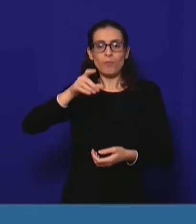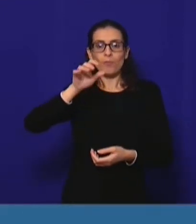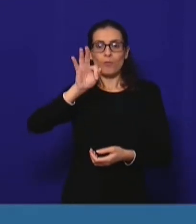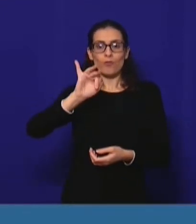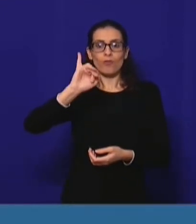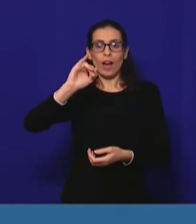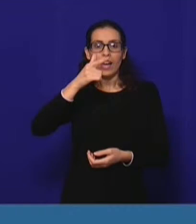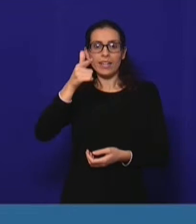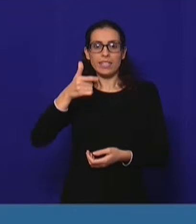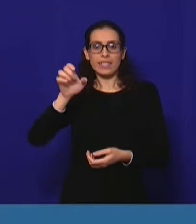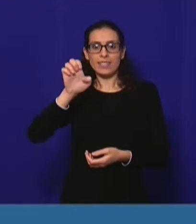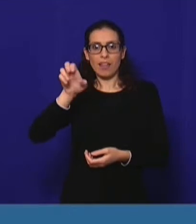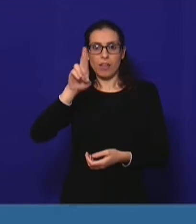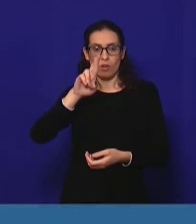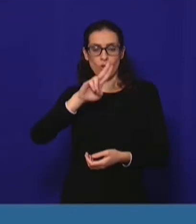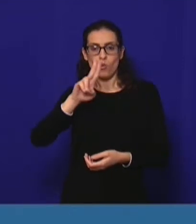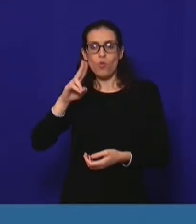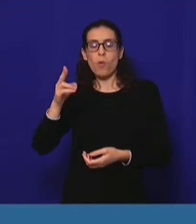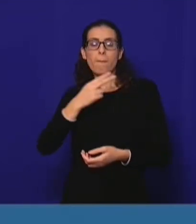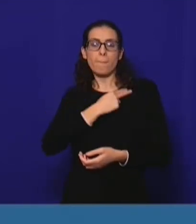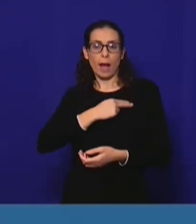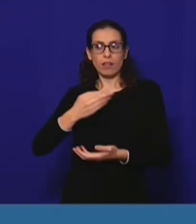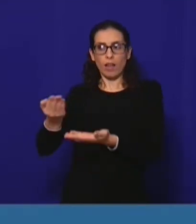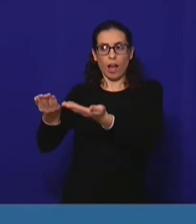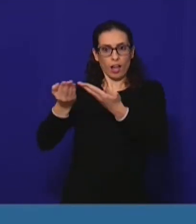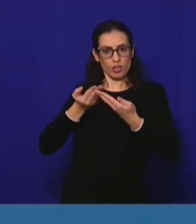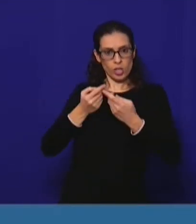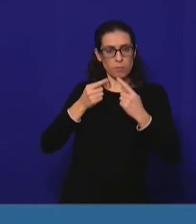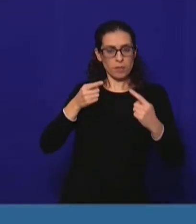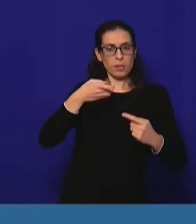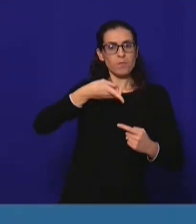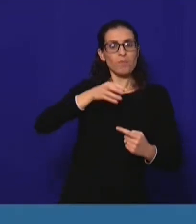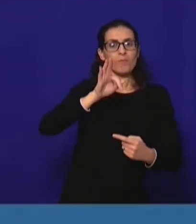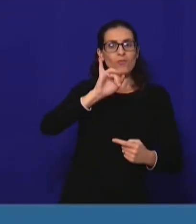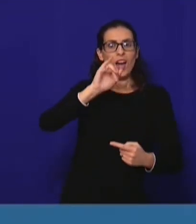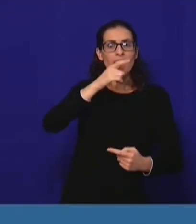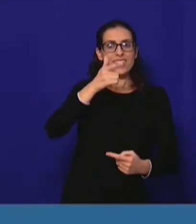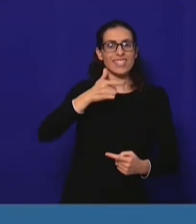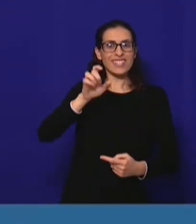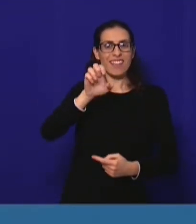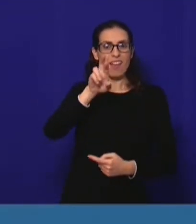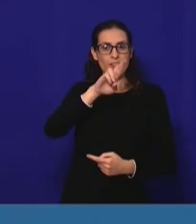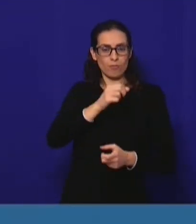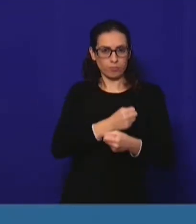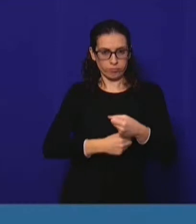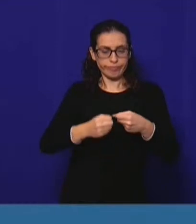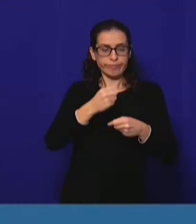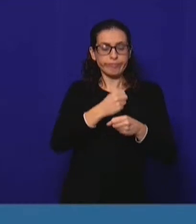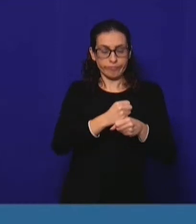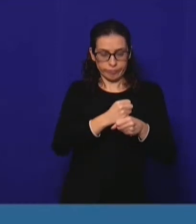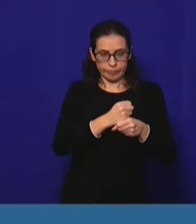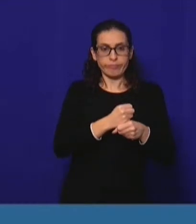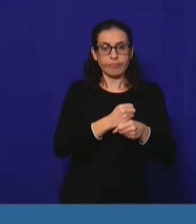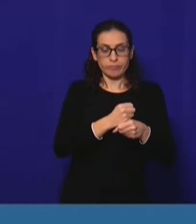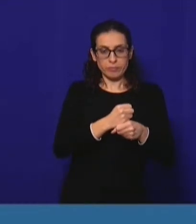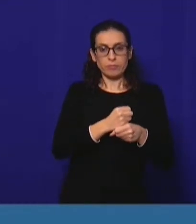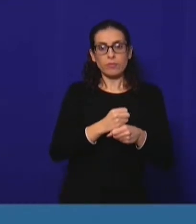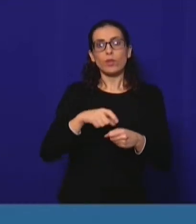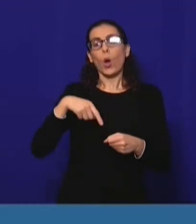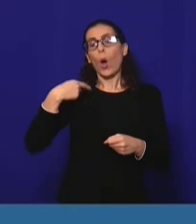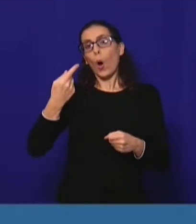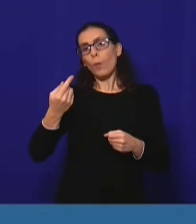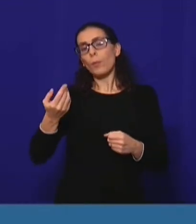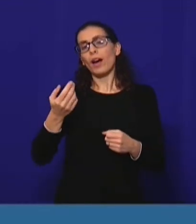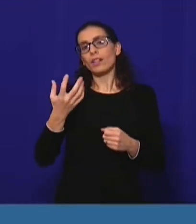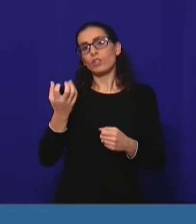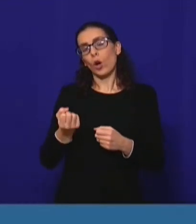ħajibda jkollna. U tul dawn il-ġimgħat u xhur li jkunu ġejjin dejjem la darba inti jkun hemm imbagħad mediċin il-vaccines oħrajn